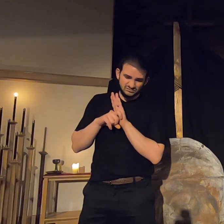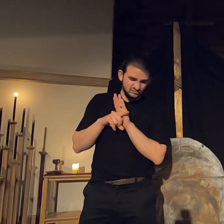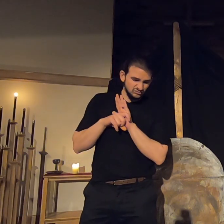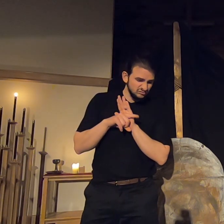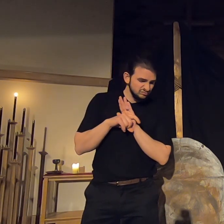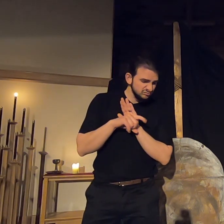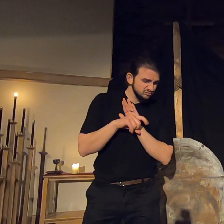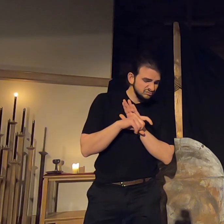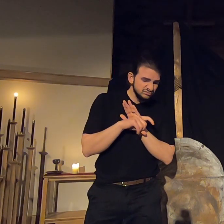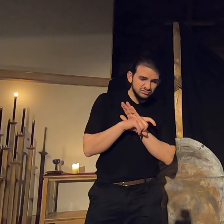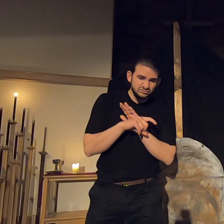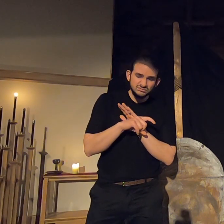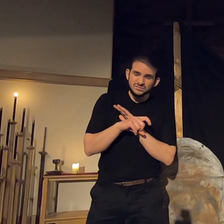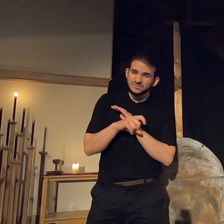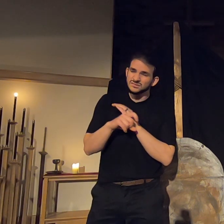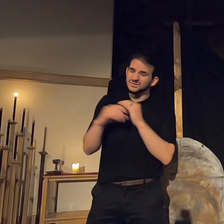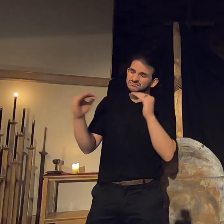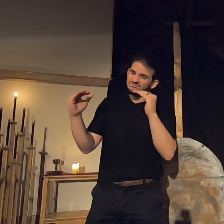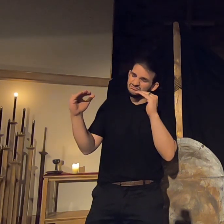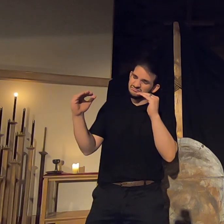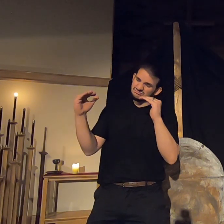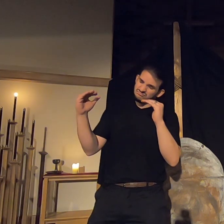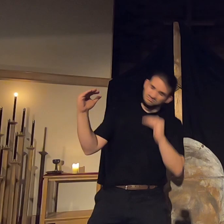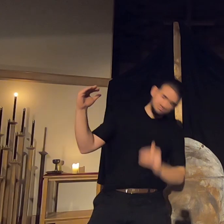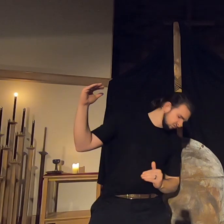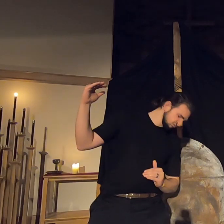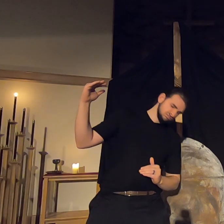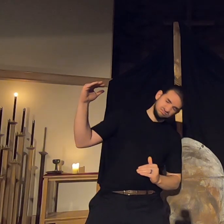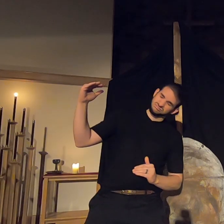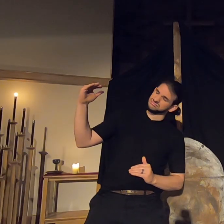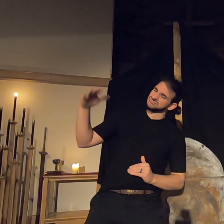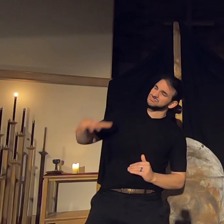But I am merely a worm, far less than human.